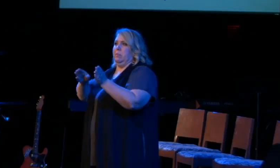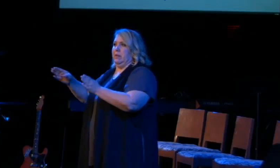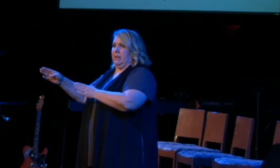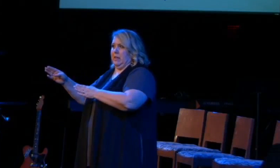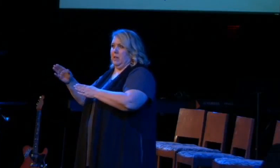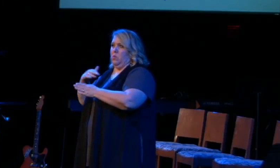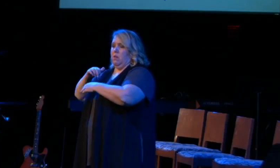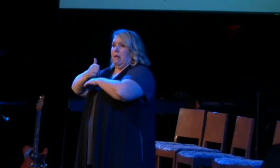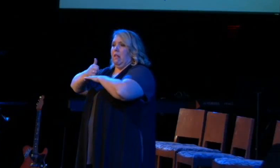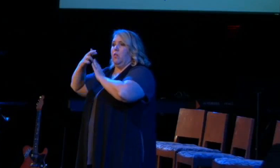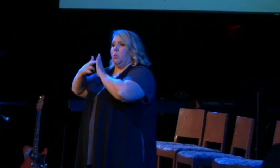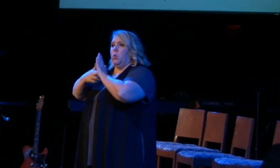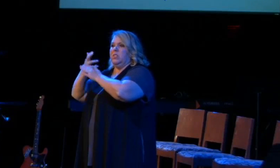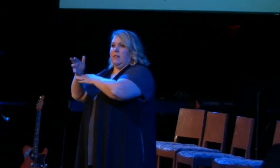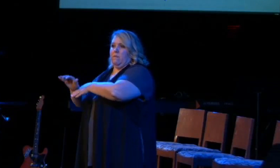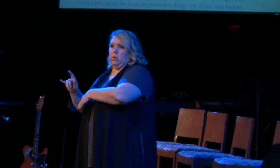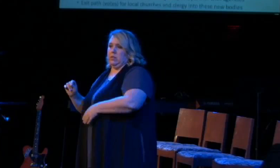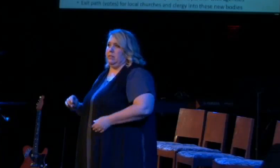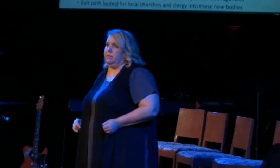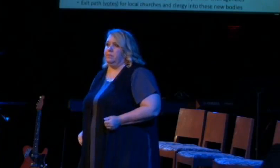make the rules more enforced. So next slide.